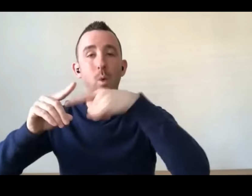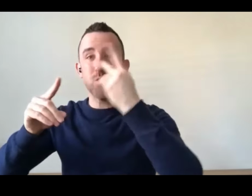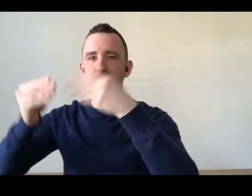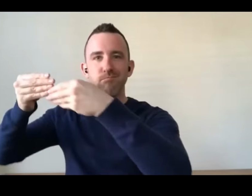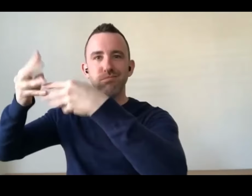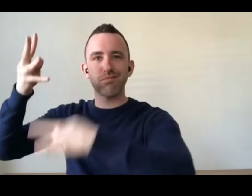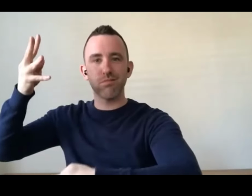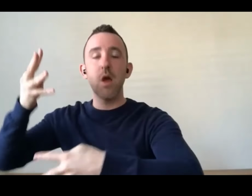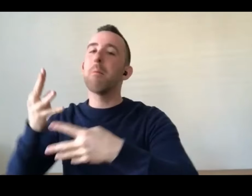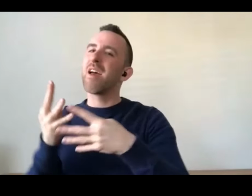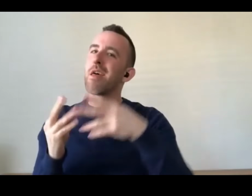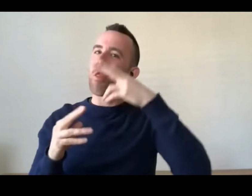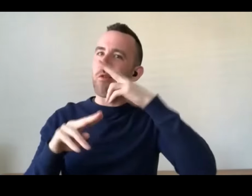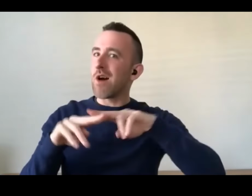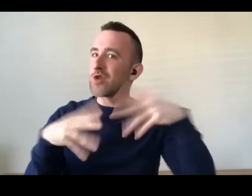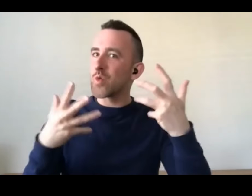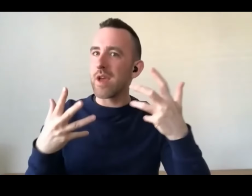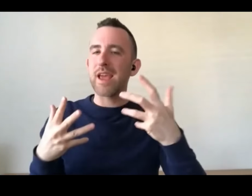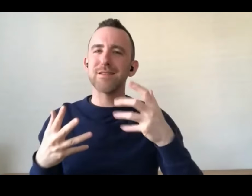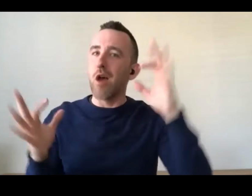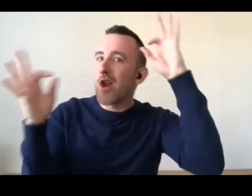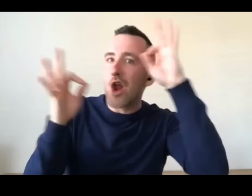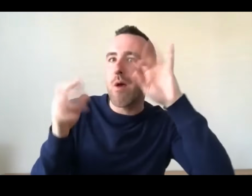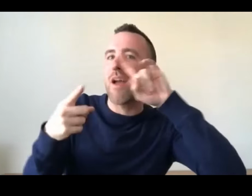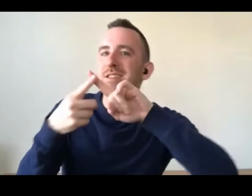fun of it is not knowing and then having to come up with some fun,